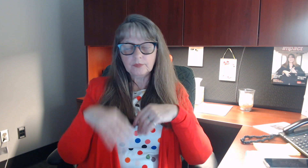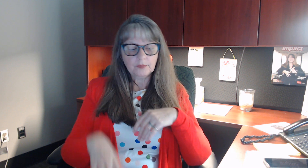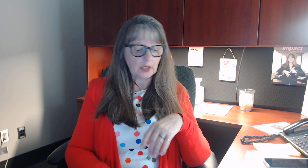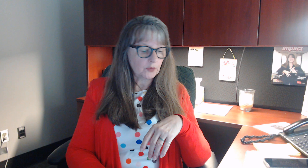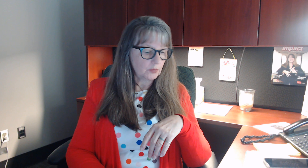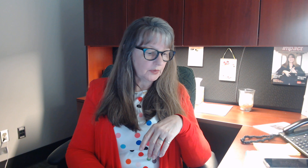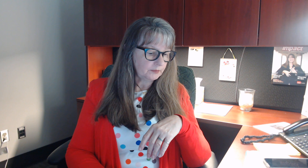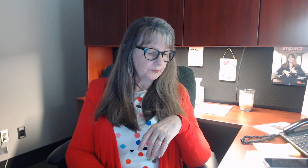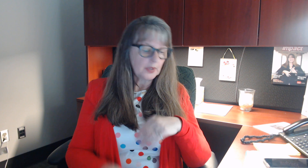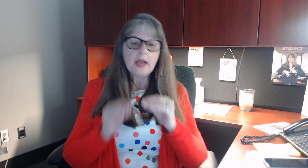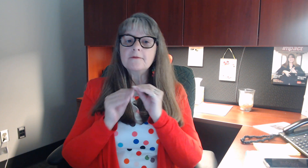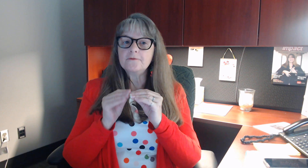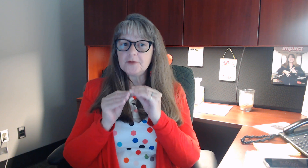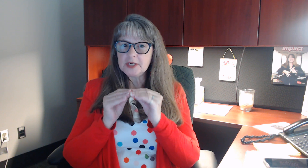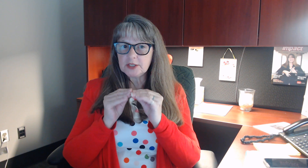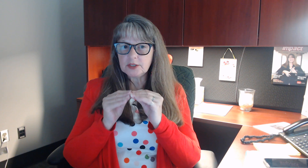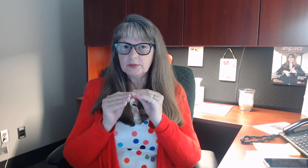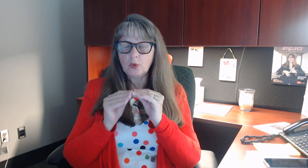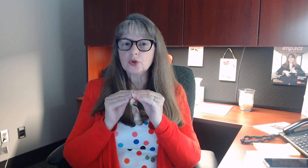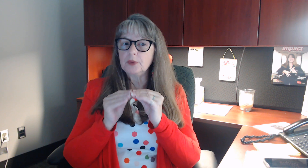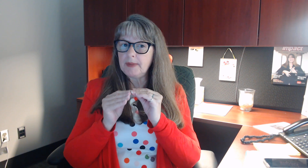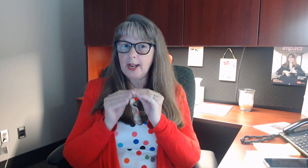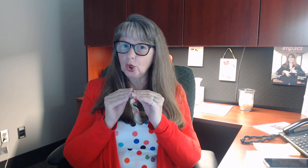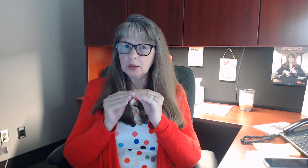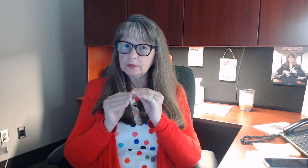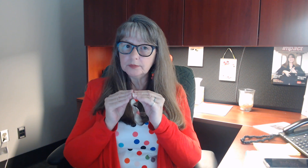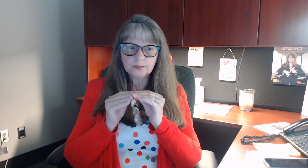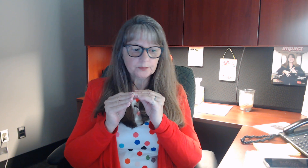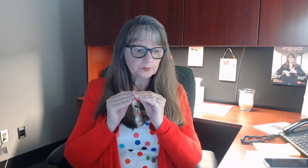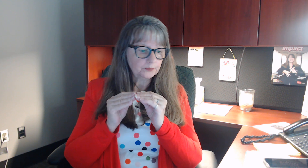like if you're moving, fix, or to repair.